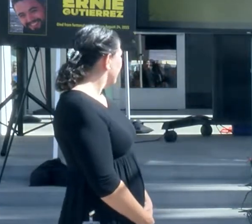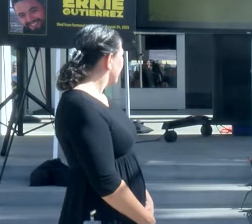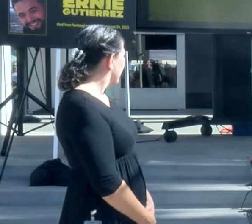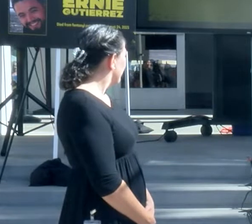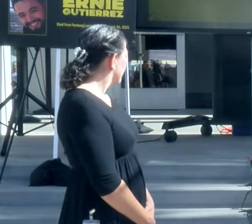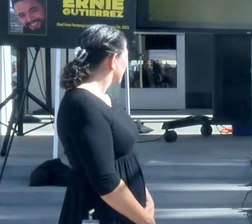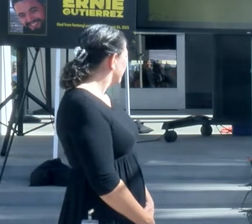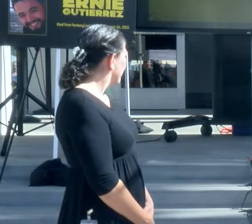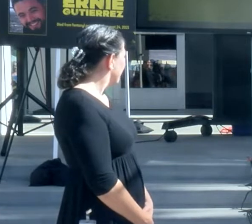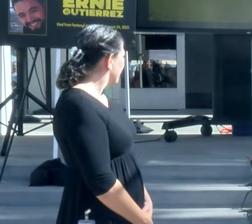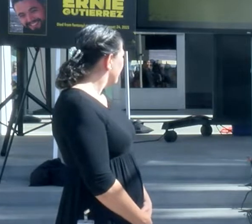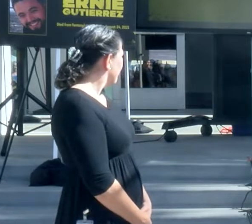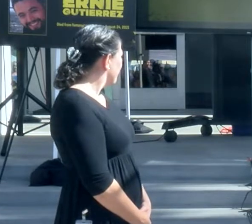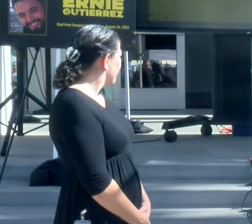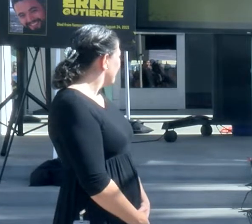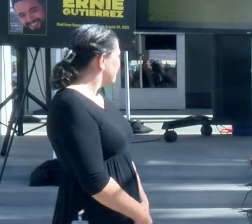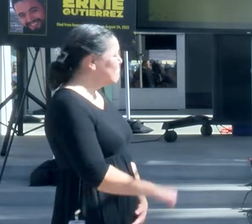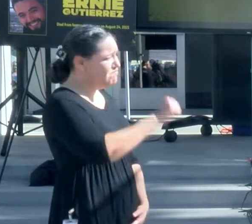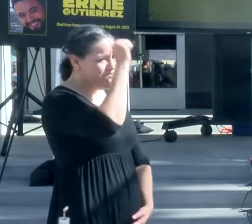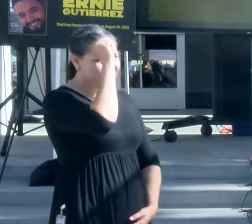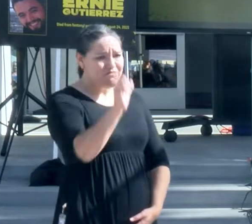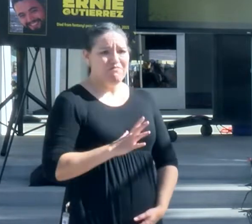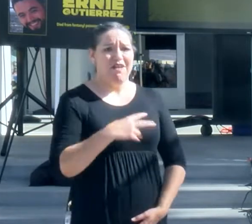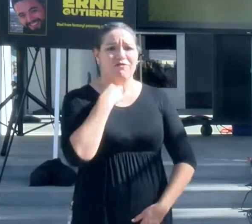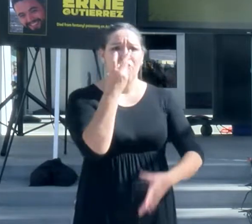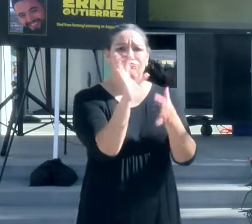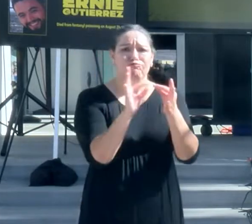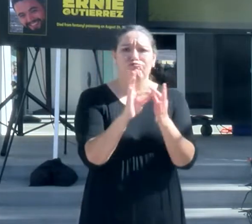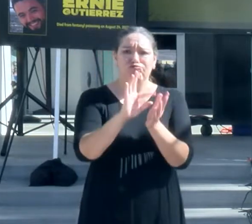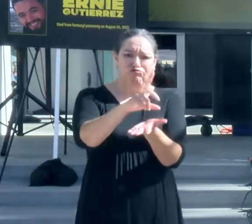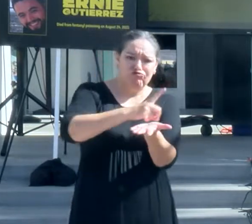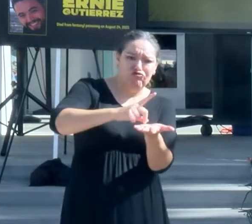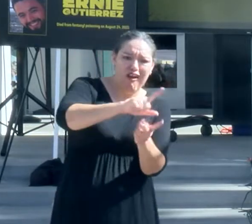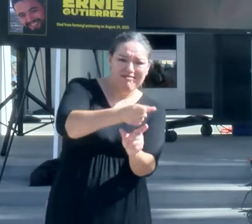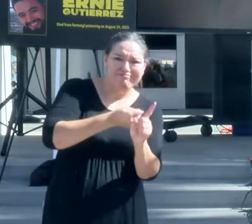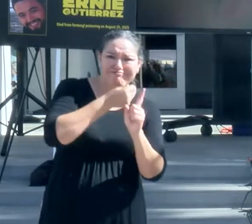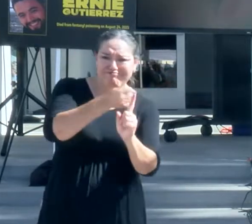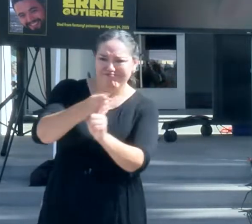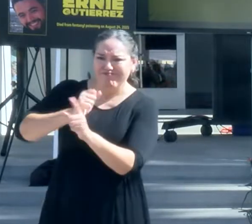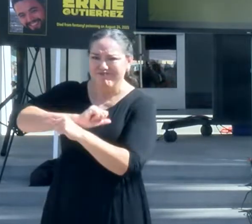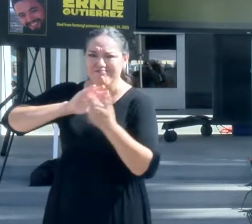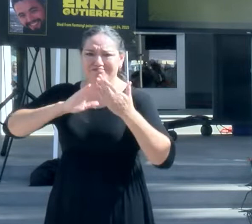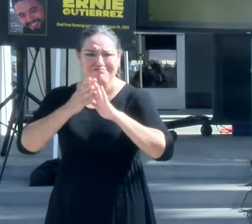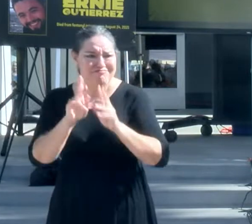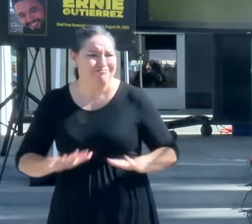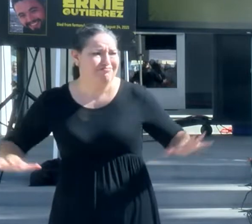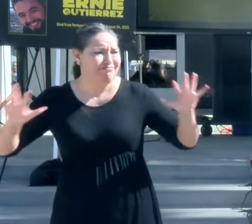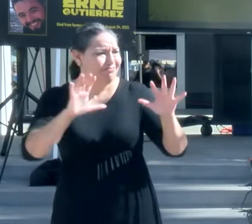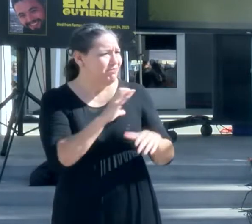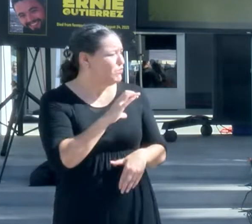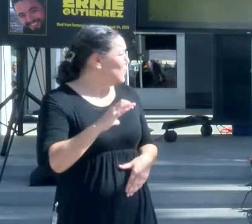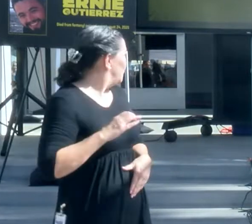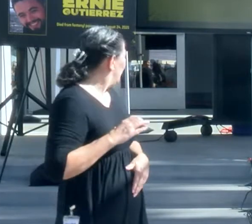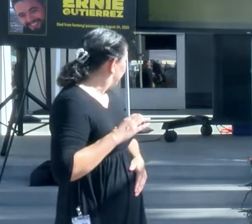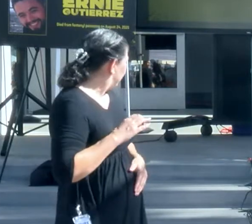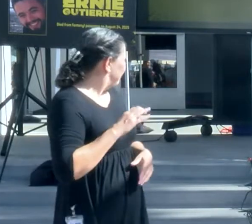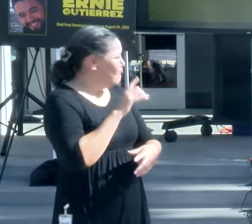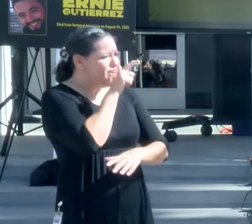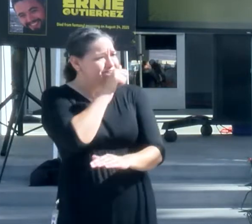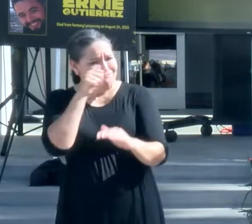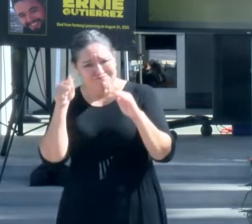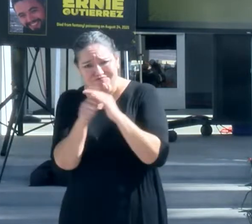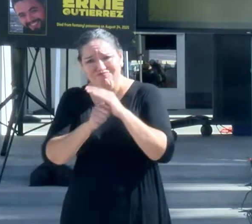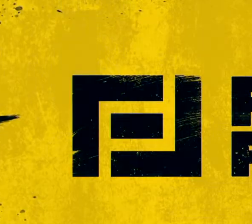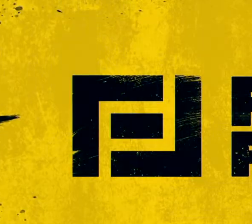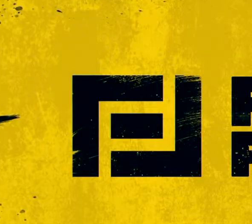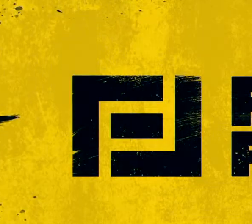There is a drug killing thousands of people in our communities. It can be hidden in all drugs. Meth,